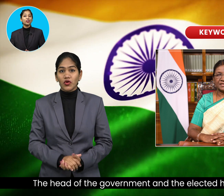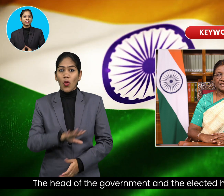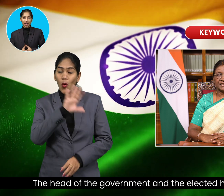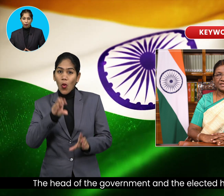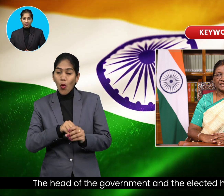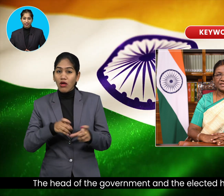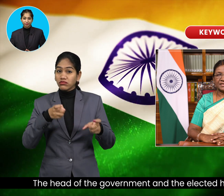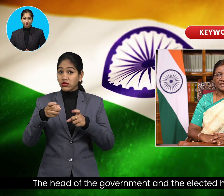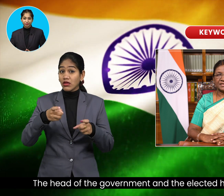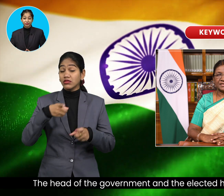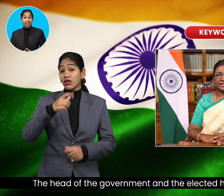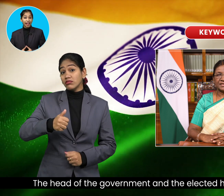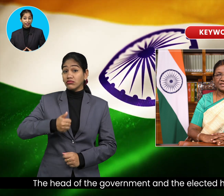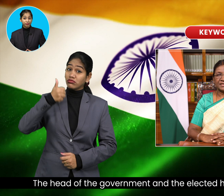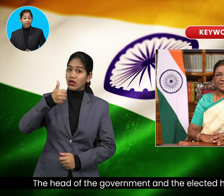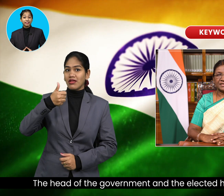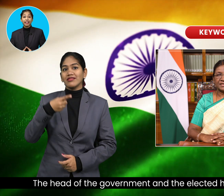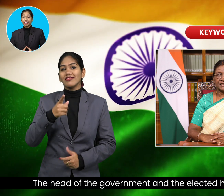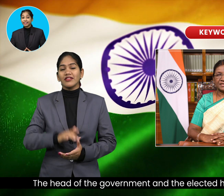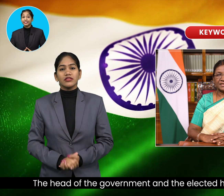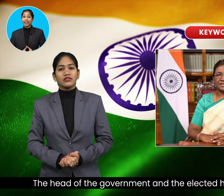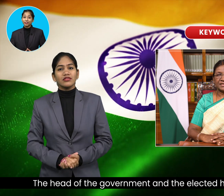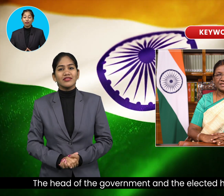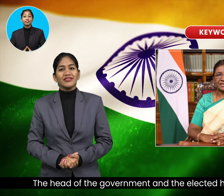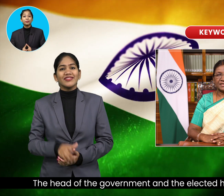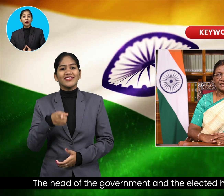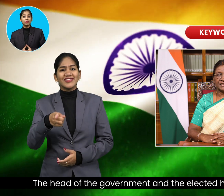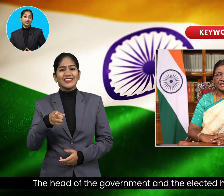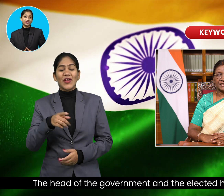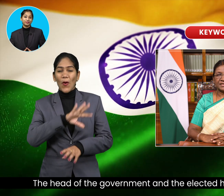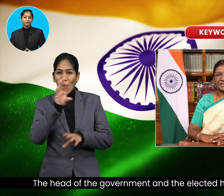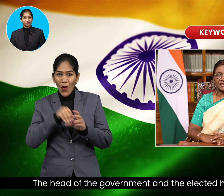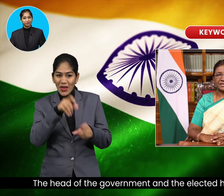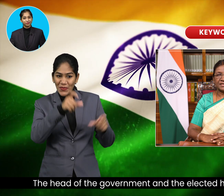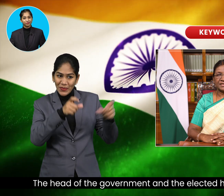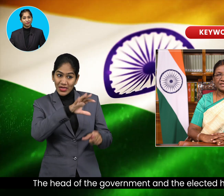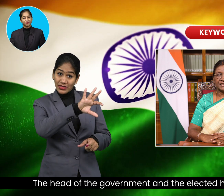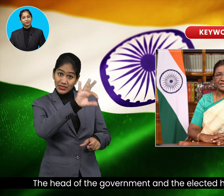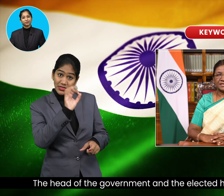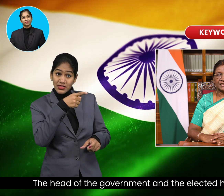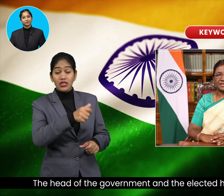the head of the government and the elected head of a republic.